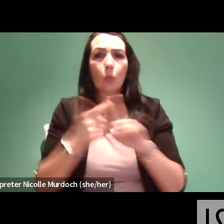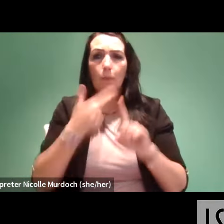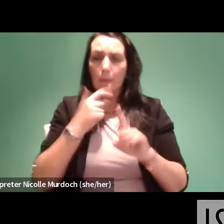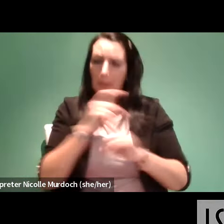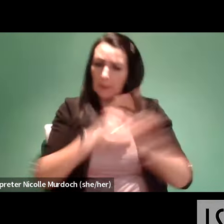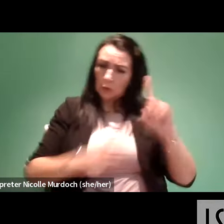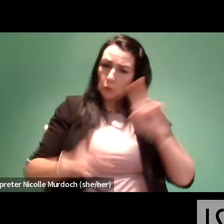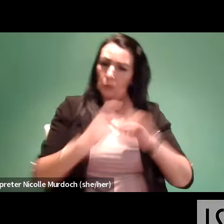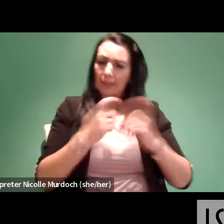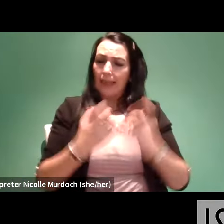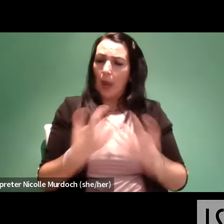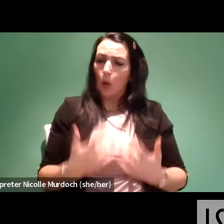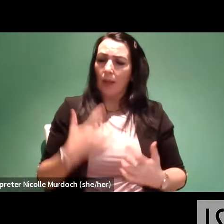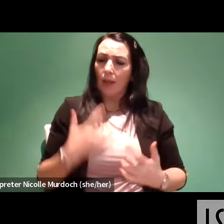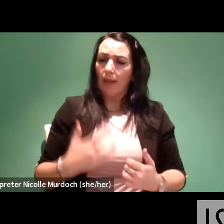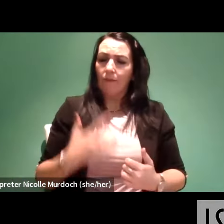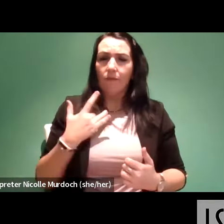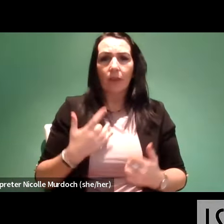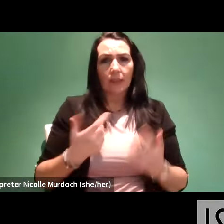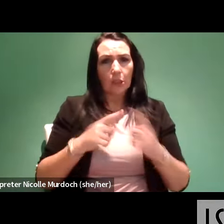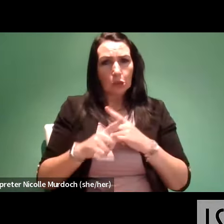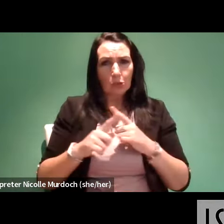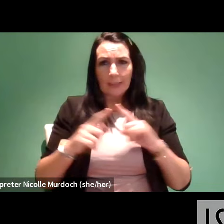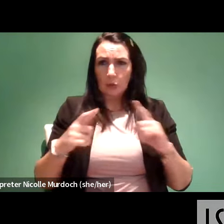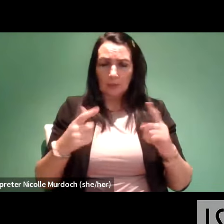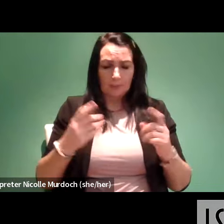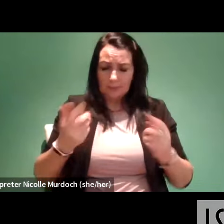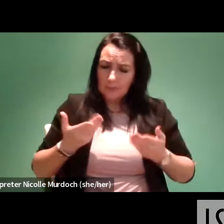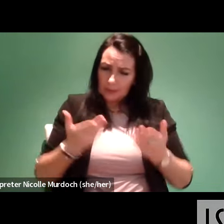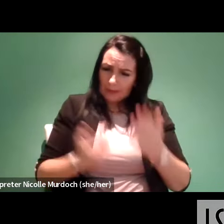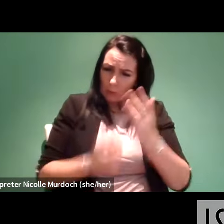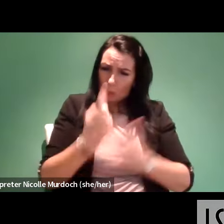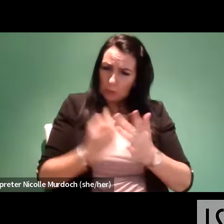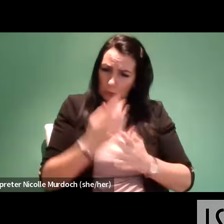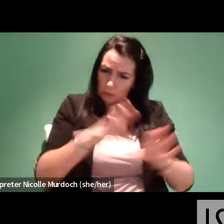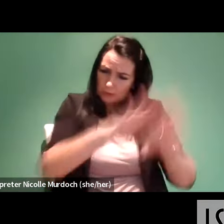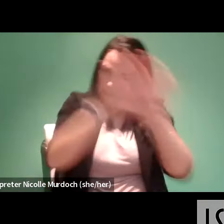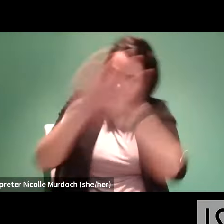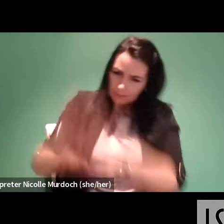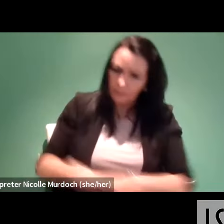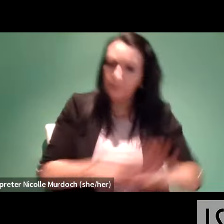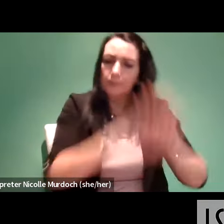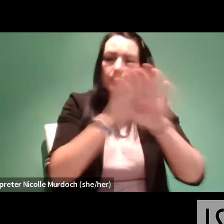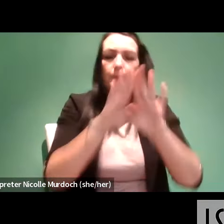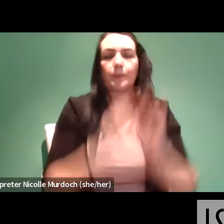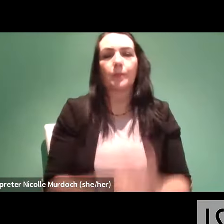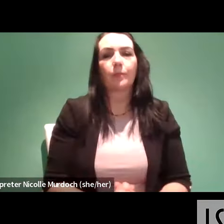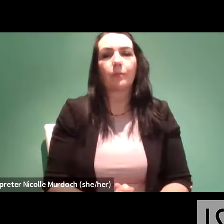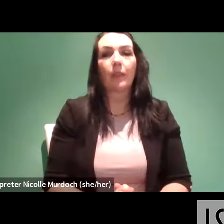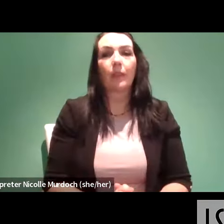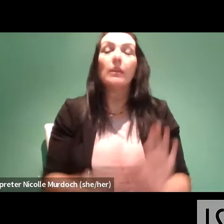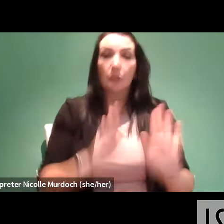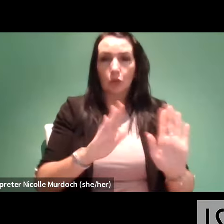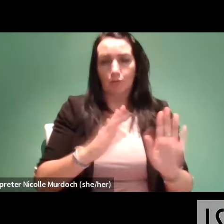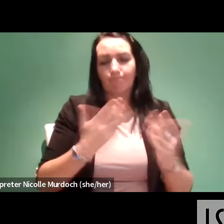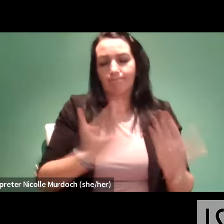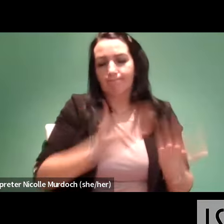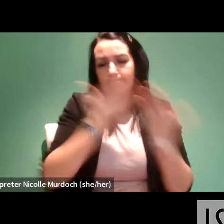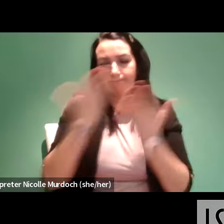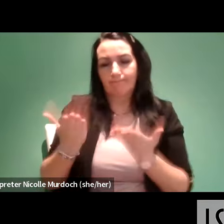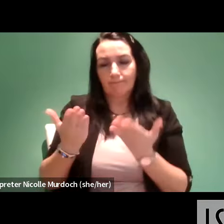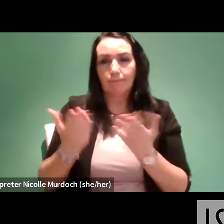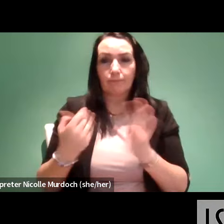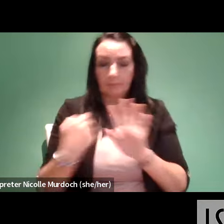need to narrow the divide, increase opportunities for people around the country. So I'll say no more than that. What's going to happen is each